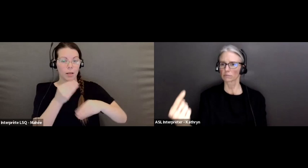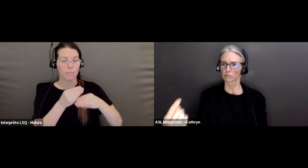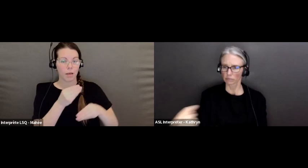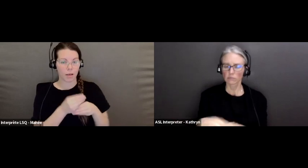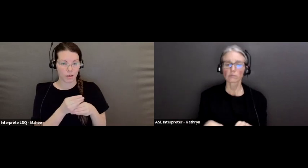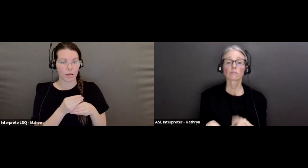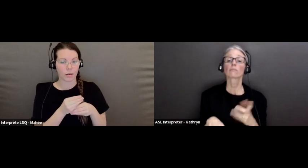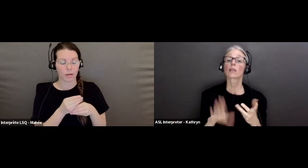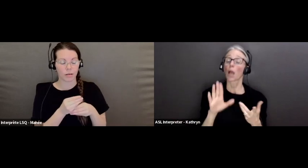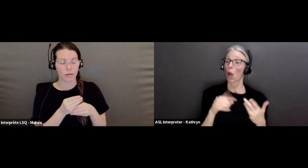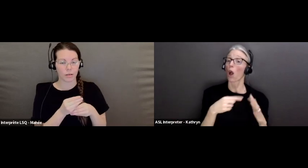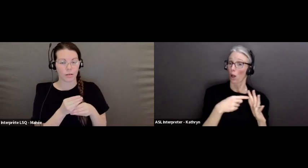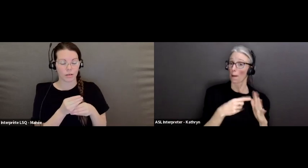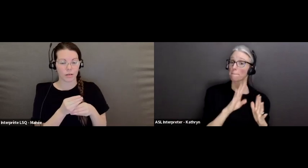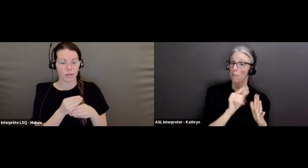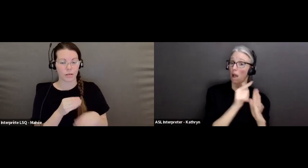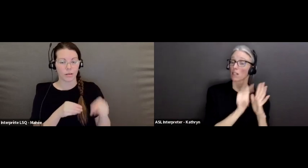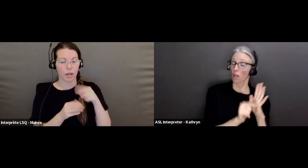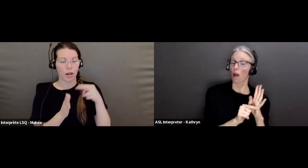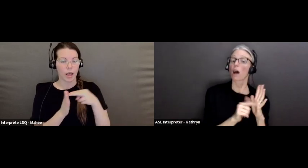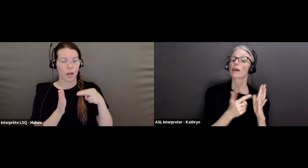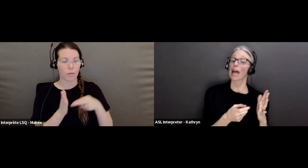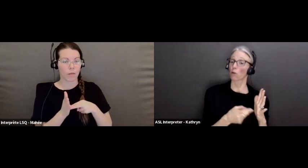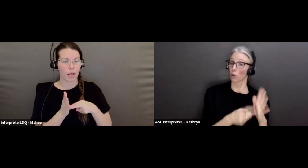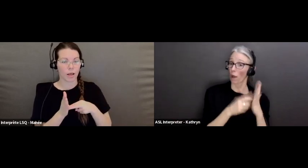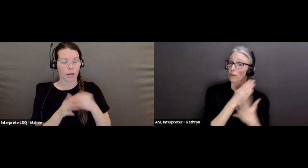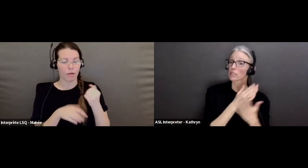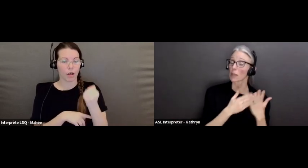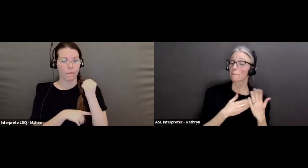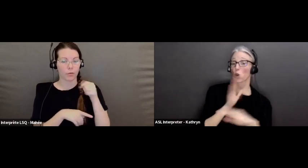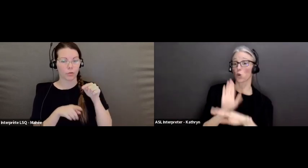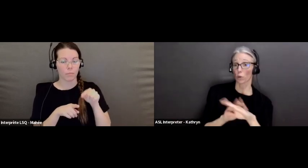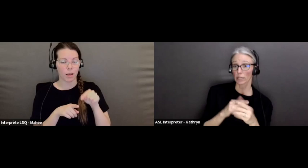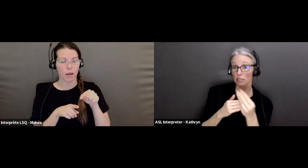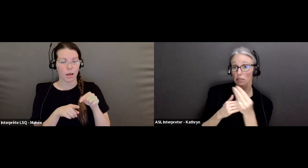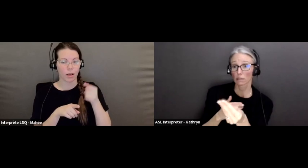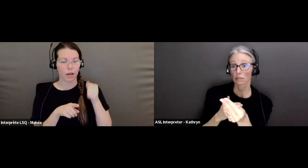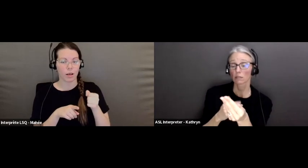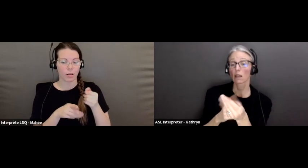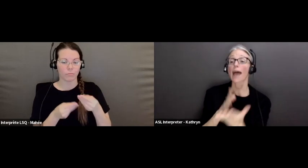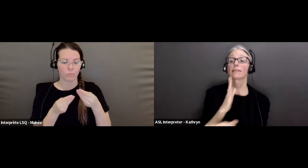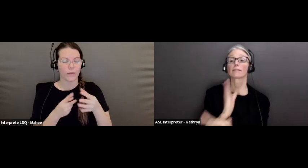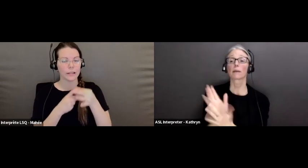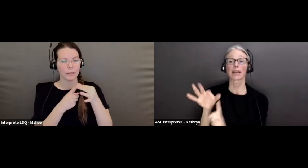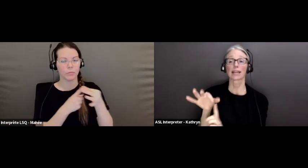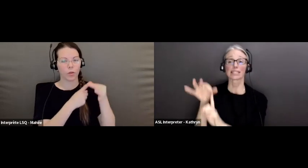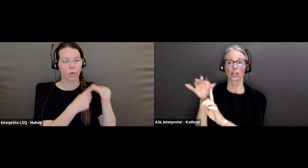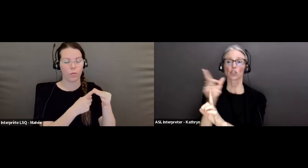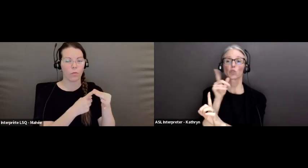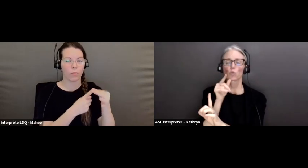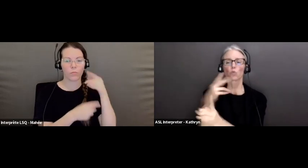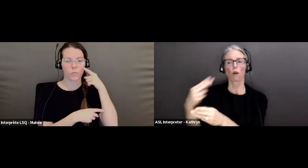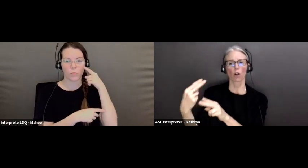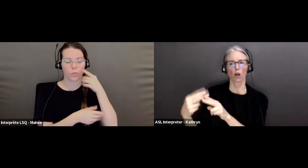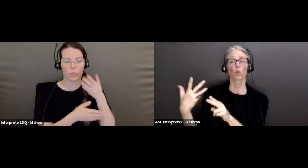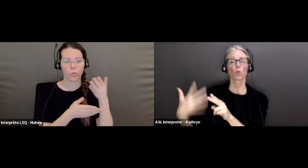some notice and did provide for some exceptions for those who were deemed highly vulnerable